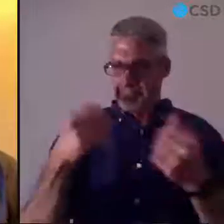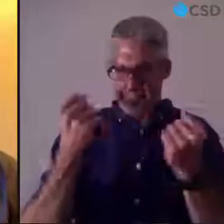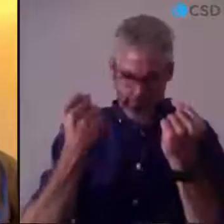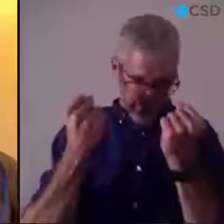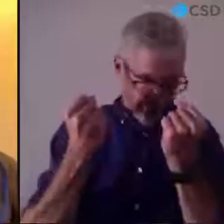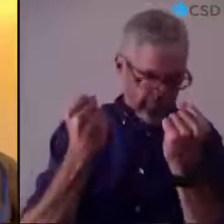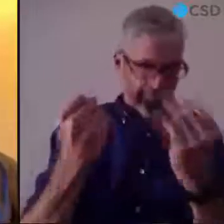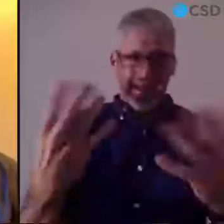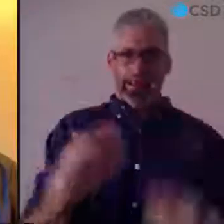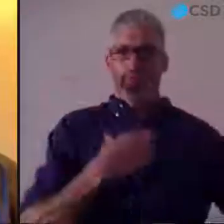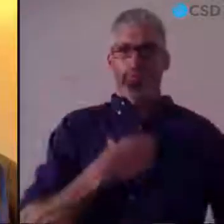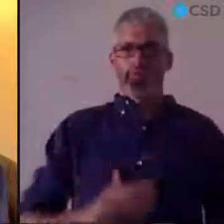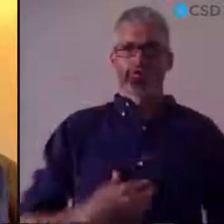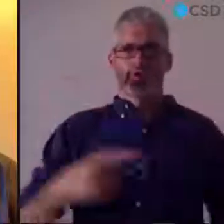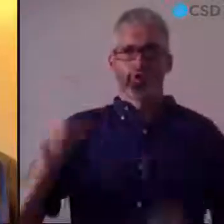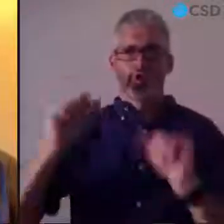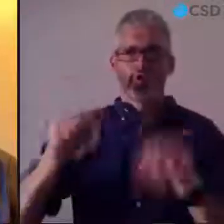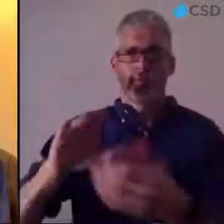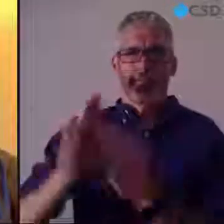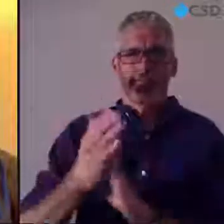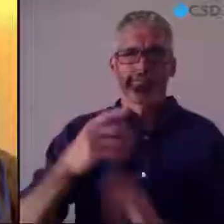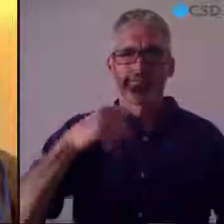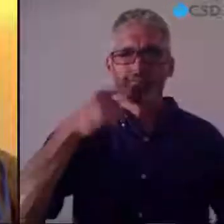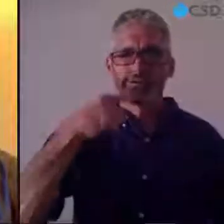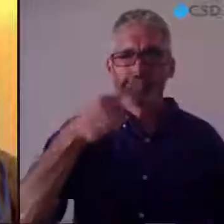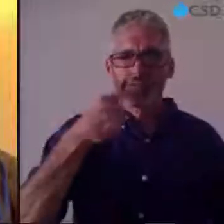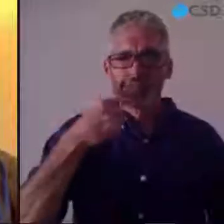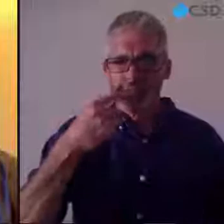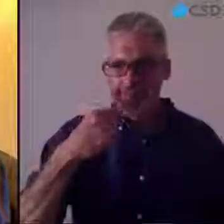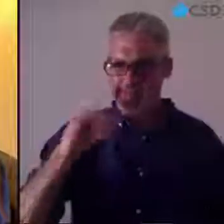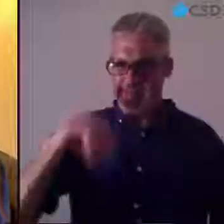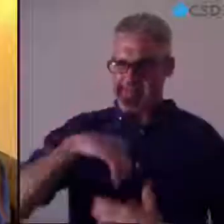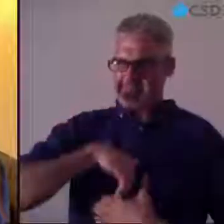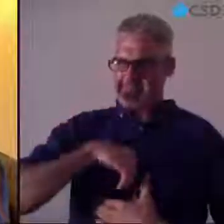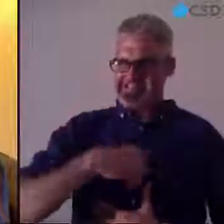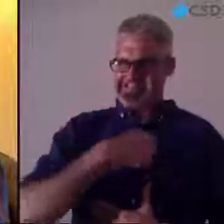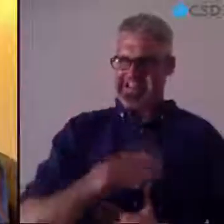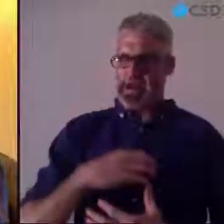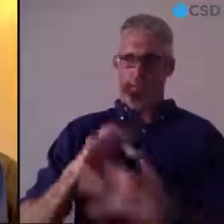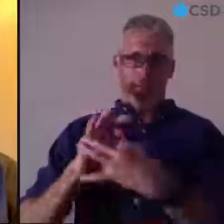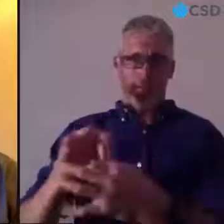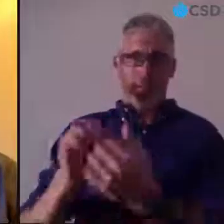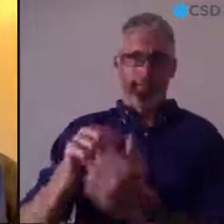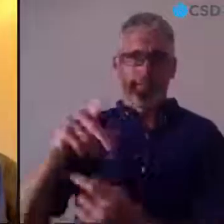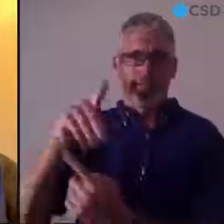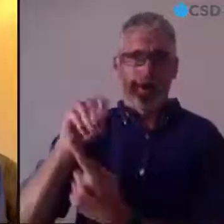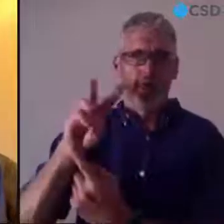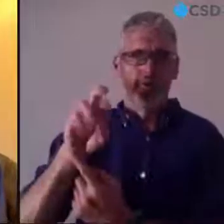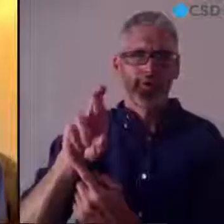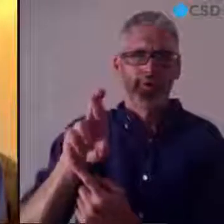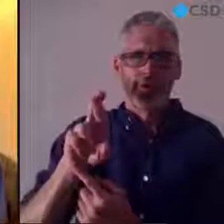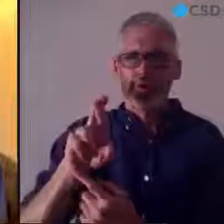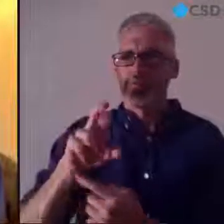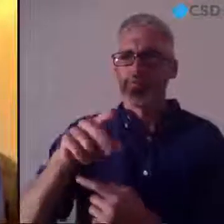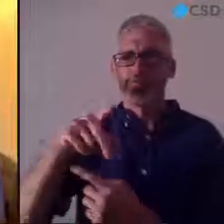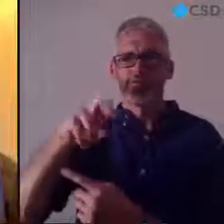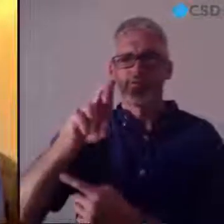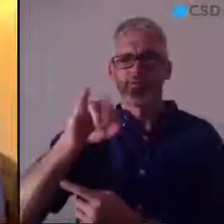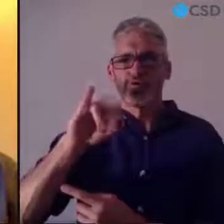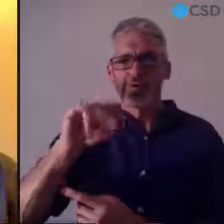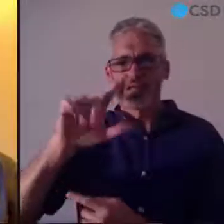deaf families, deaf from hearing families. Many people wish they could become hearing. And that